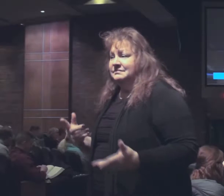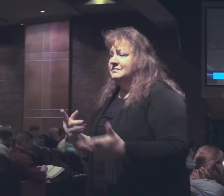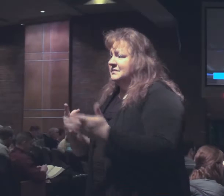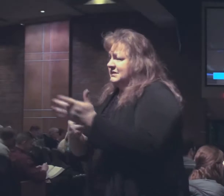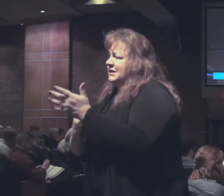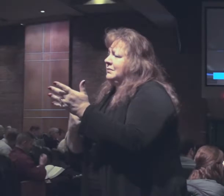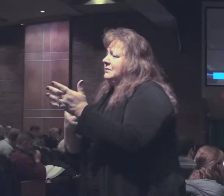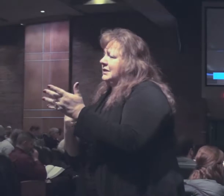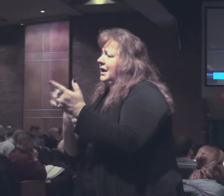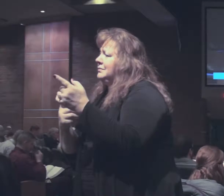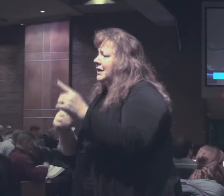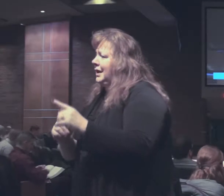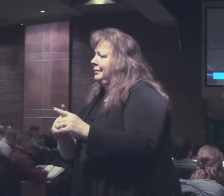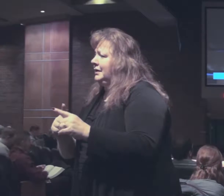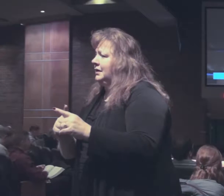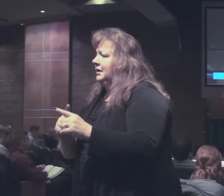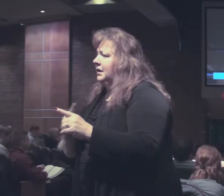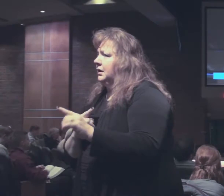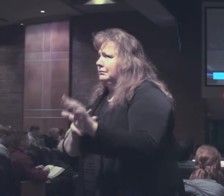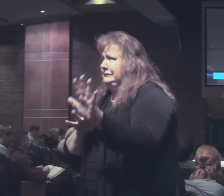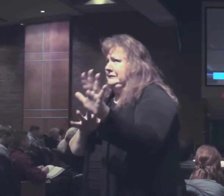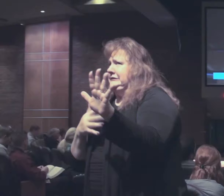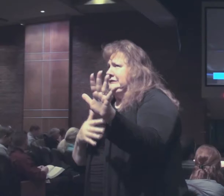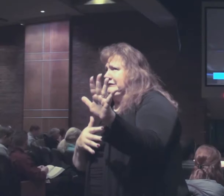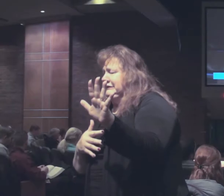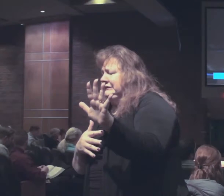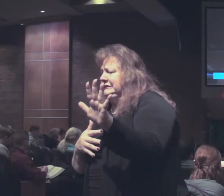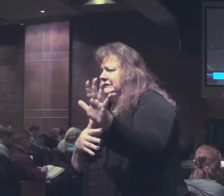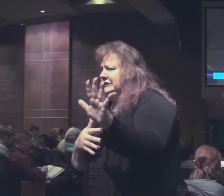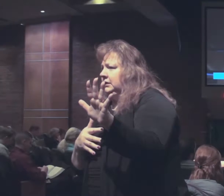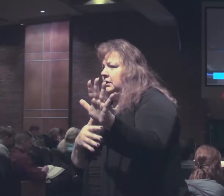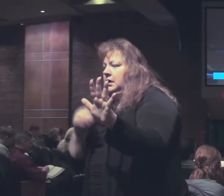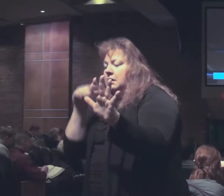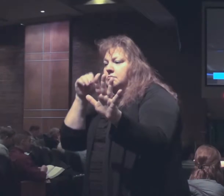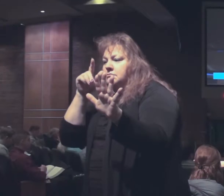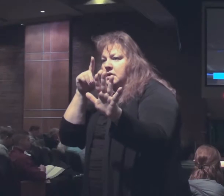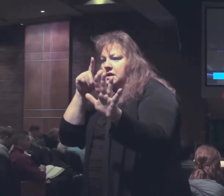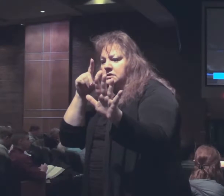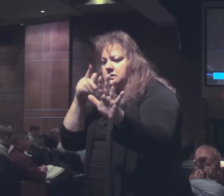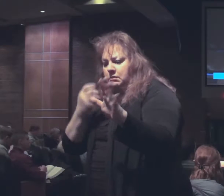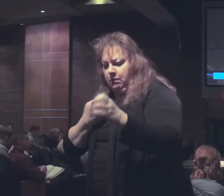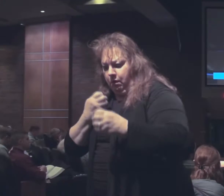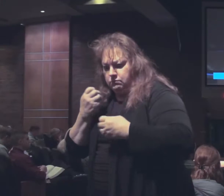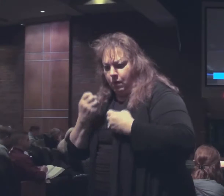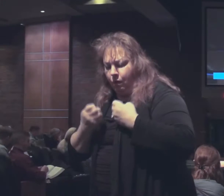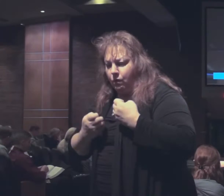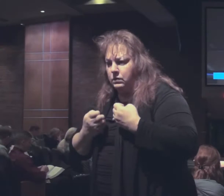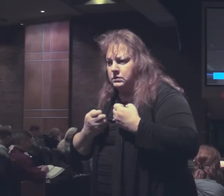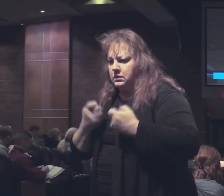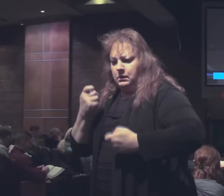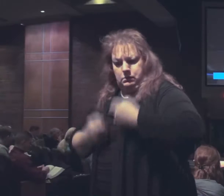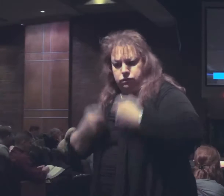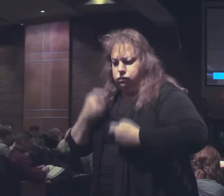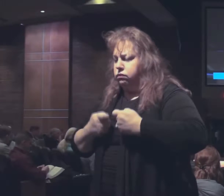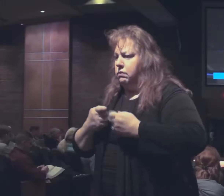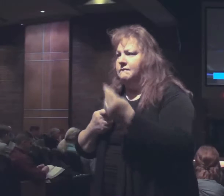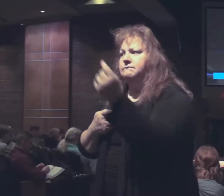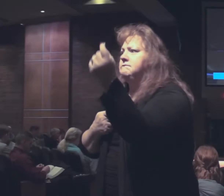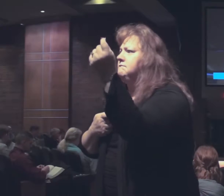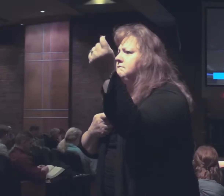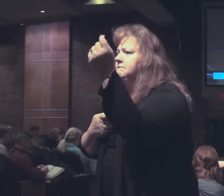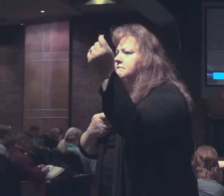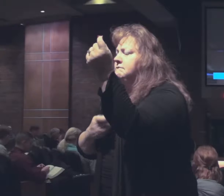Sometimes, we're afraid. It's amazing how our emotions can change in an